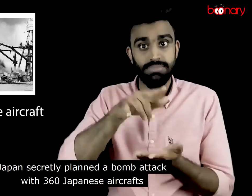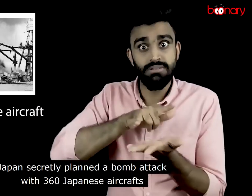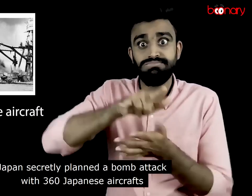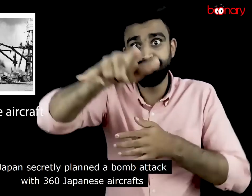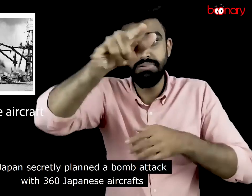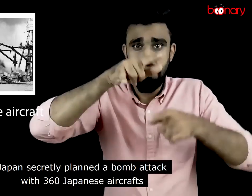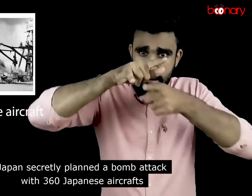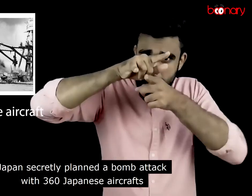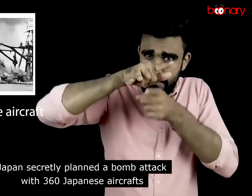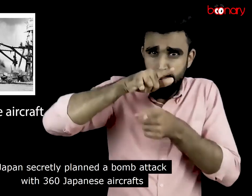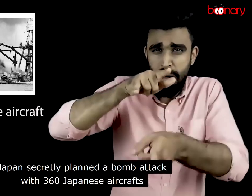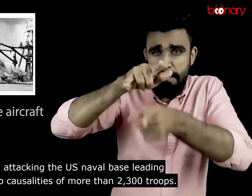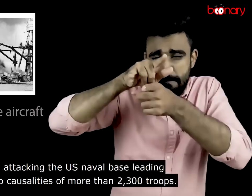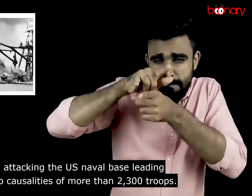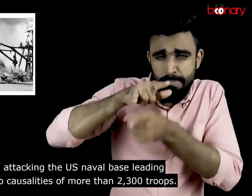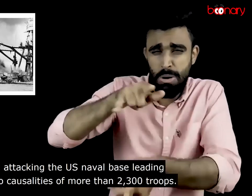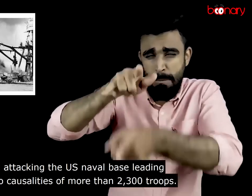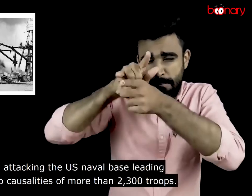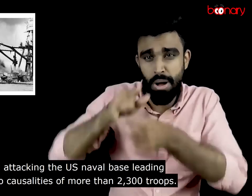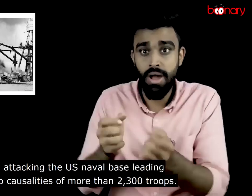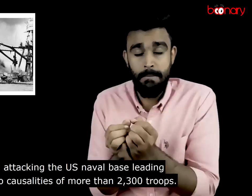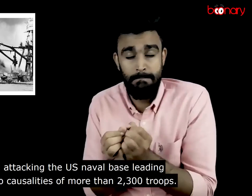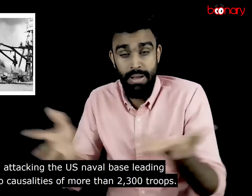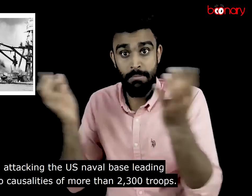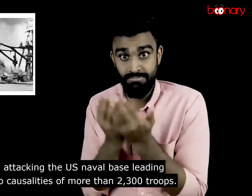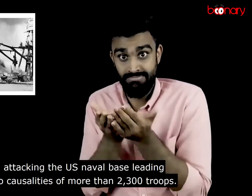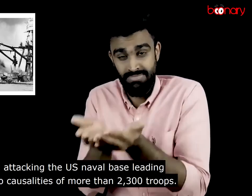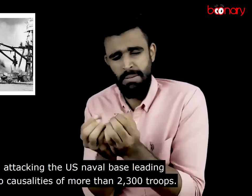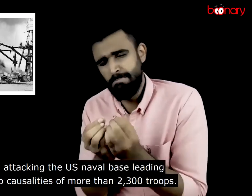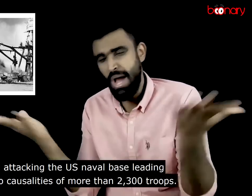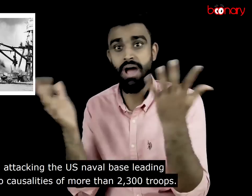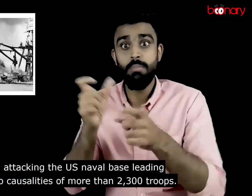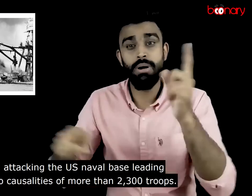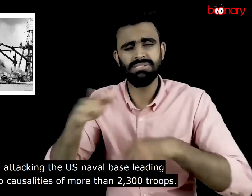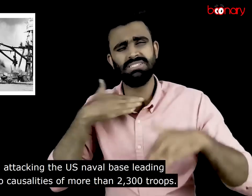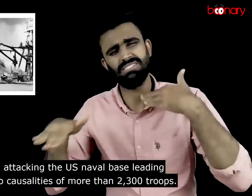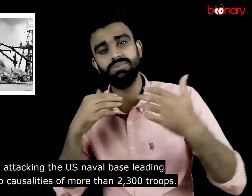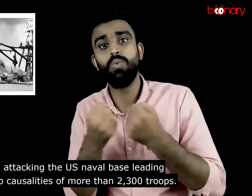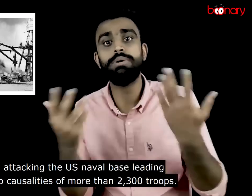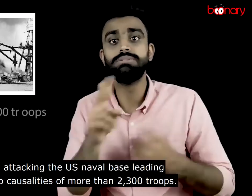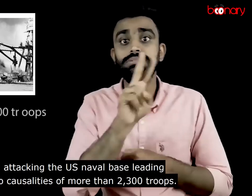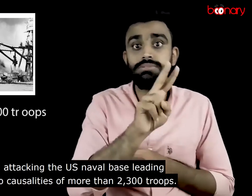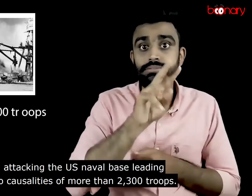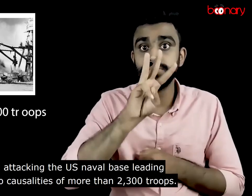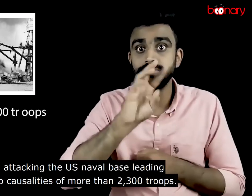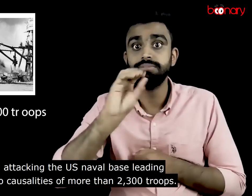360 Japanese aircrafts attacking the US naval base, leading to casualties of more